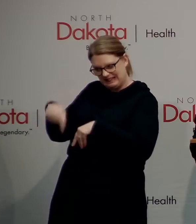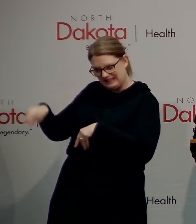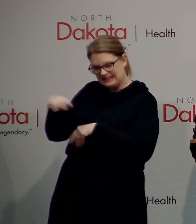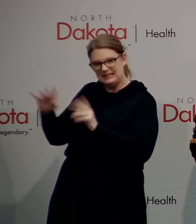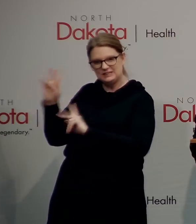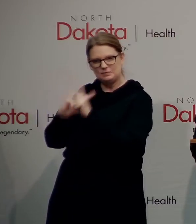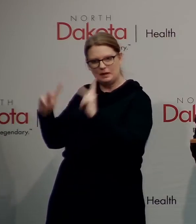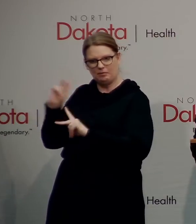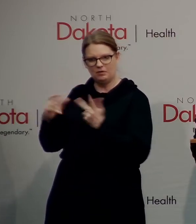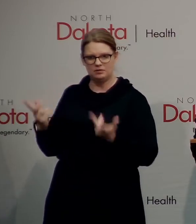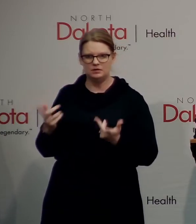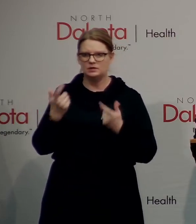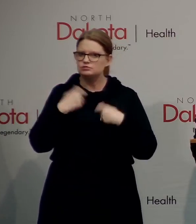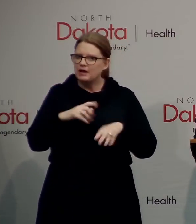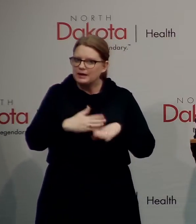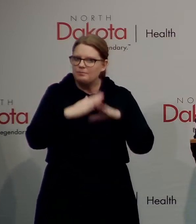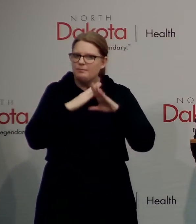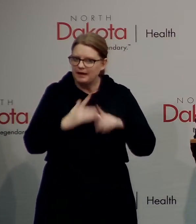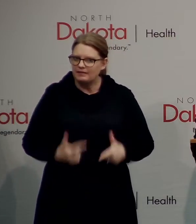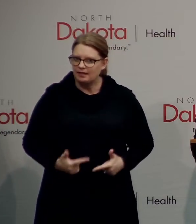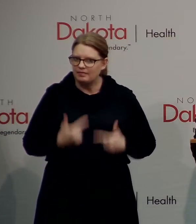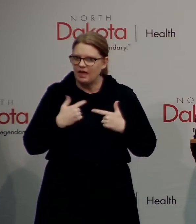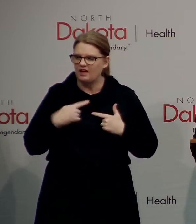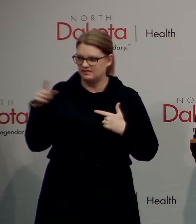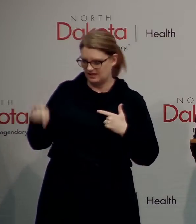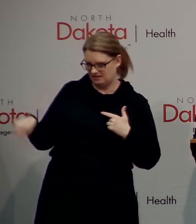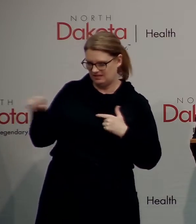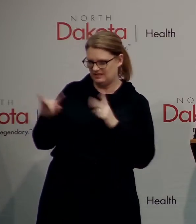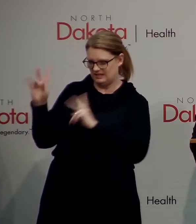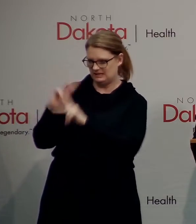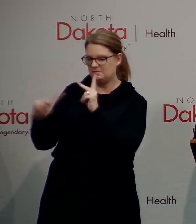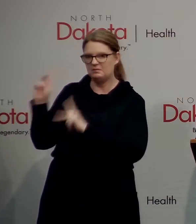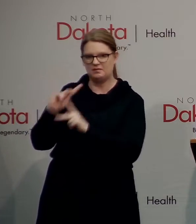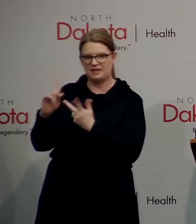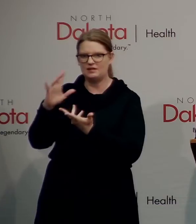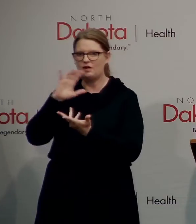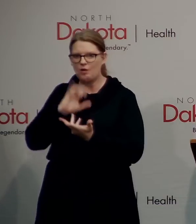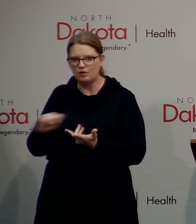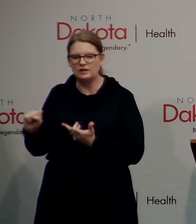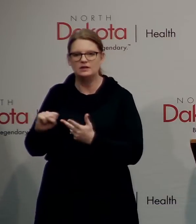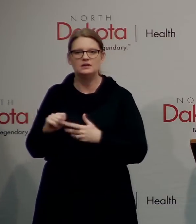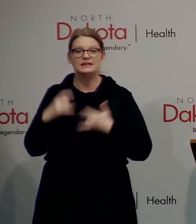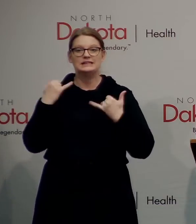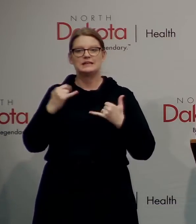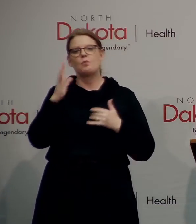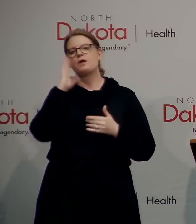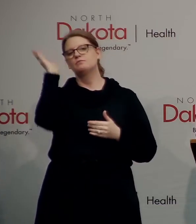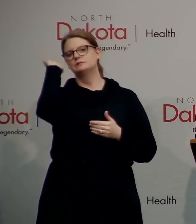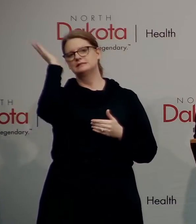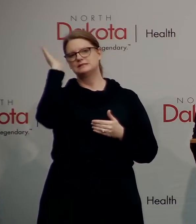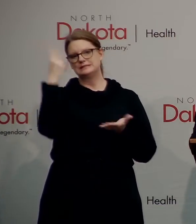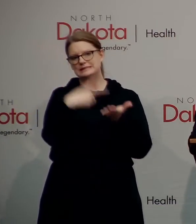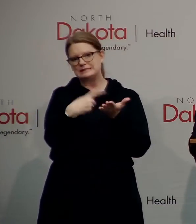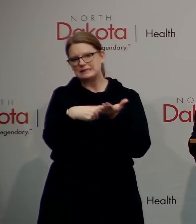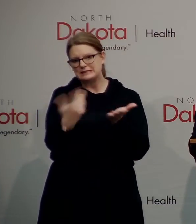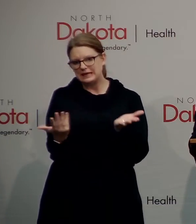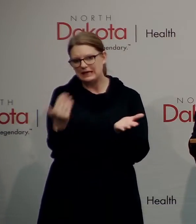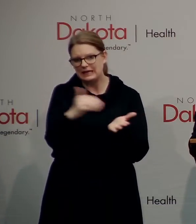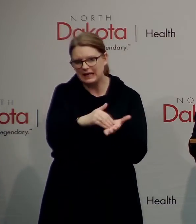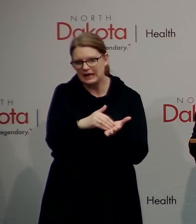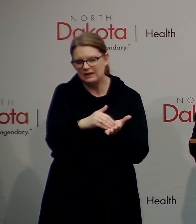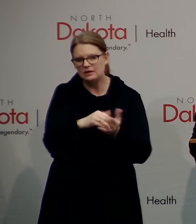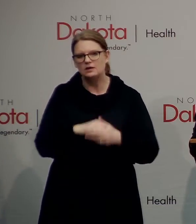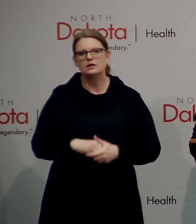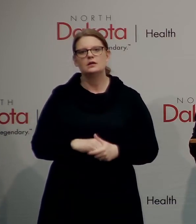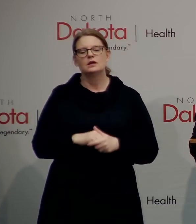help protect and save the lives of those that are vulnerable. And again, we're going to have presenters up here today talk about it again, but a